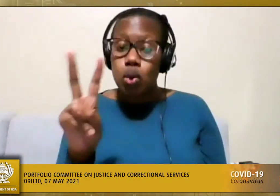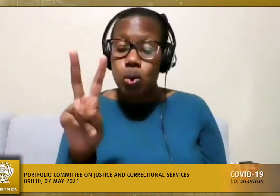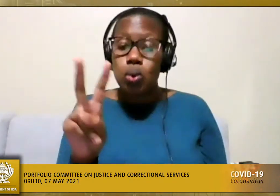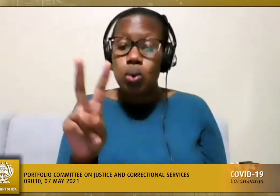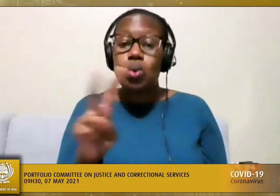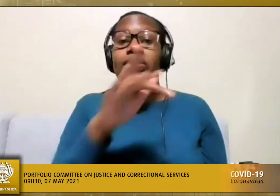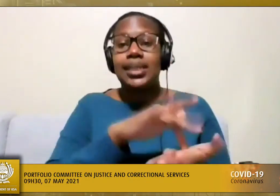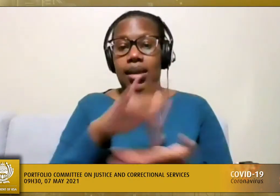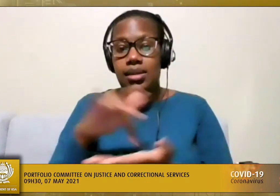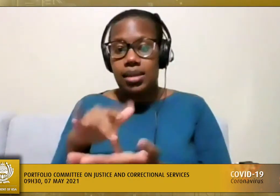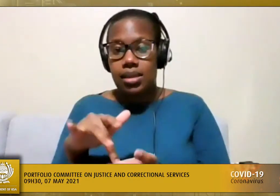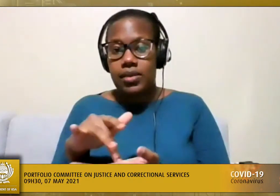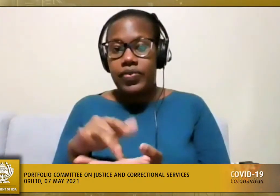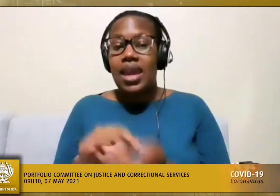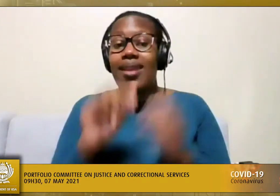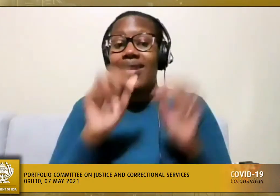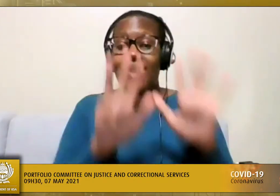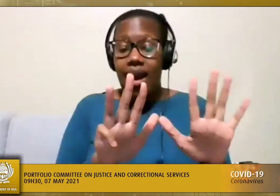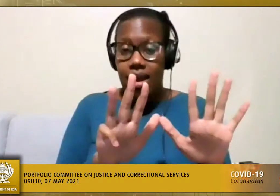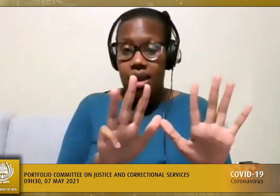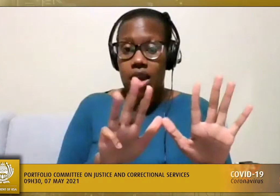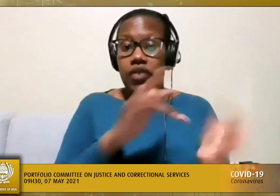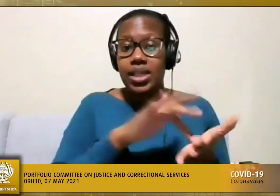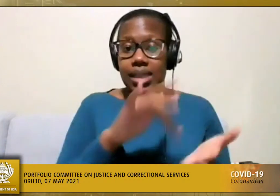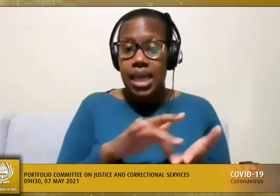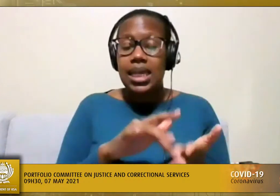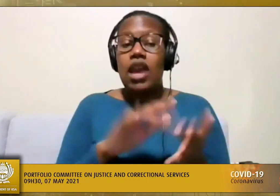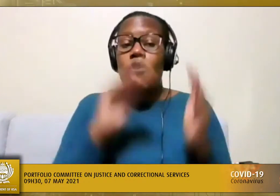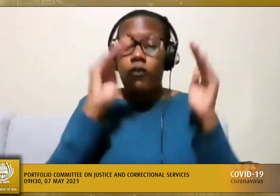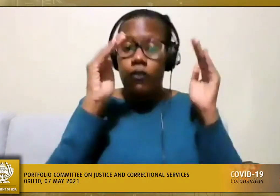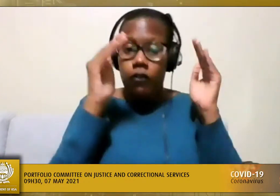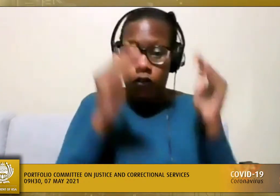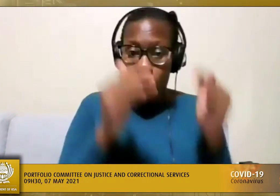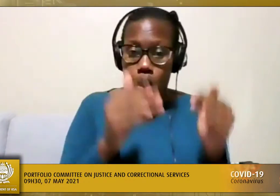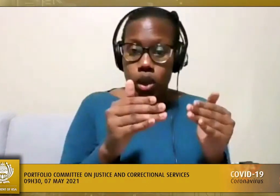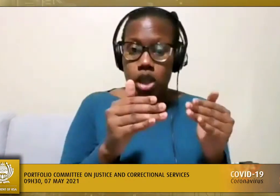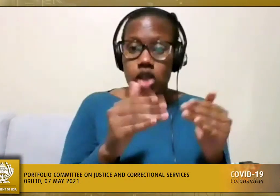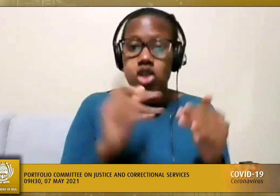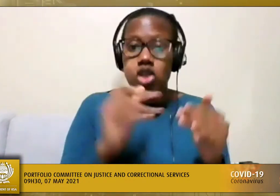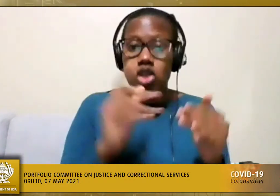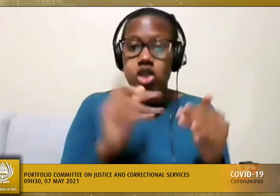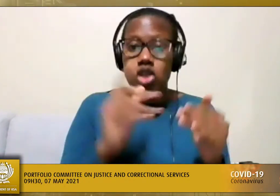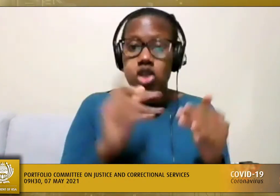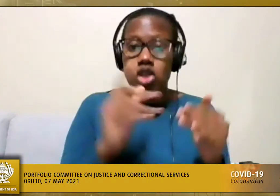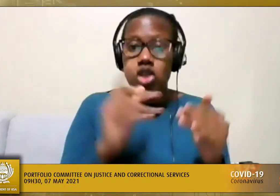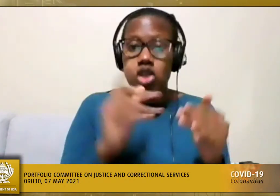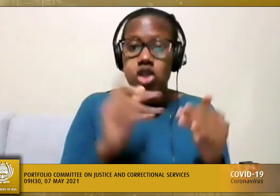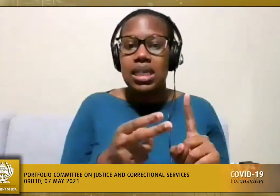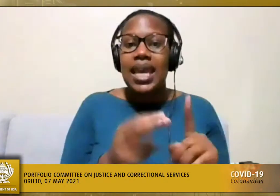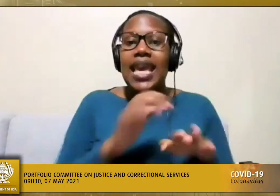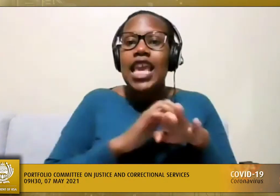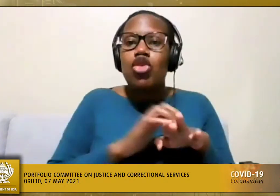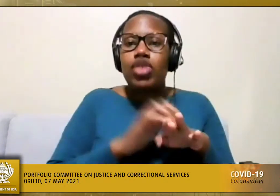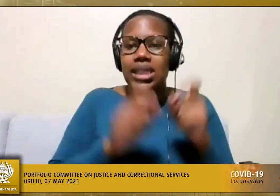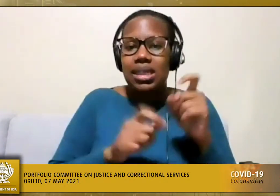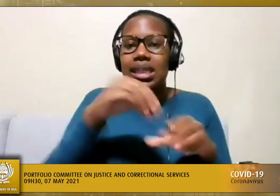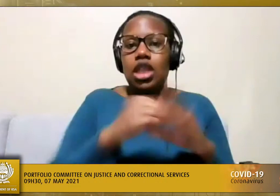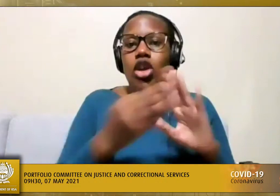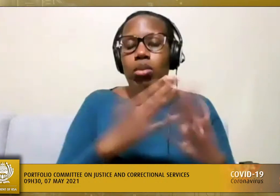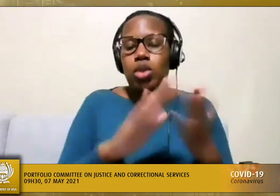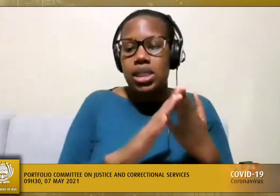and nine of these sites are specifically focusing on gender-based violence irritants in the community as the